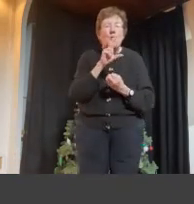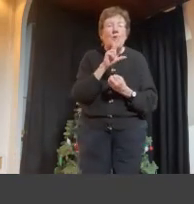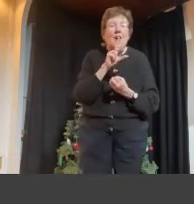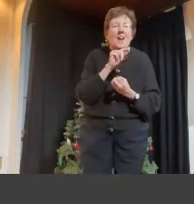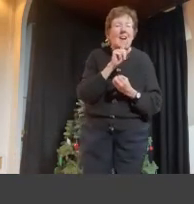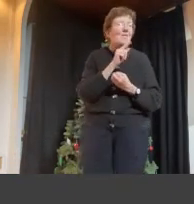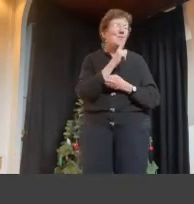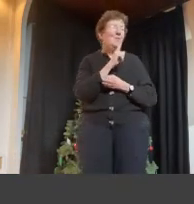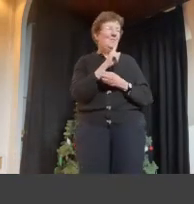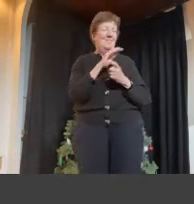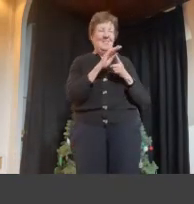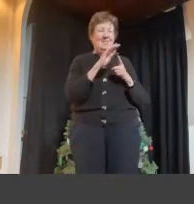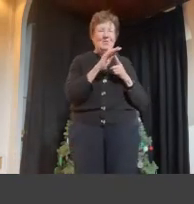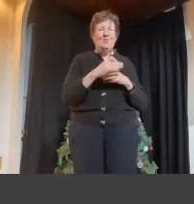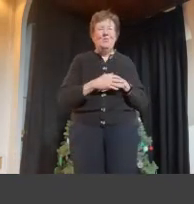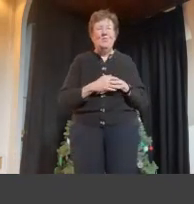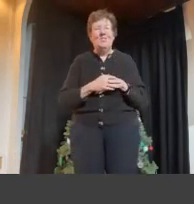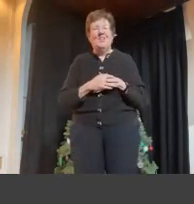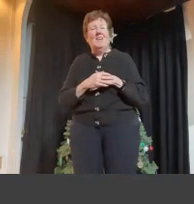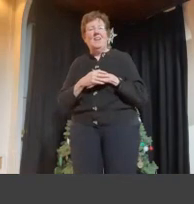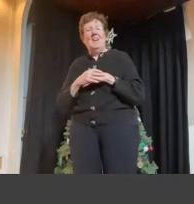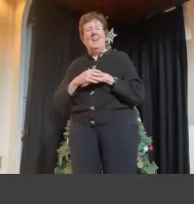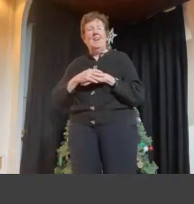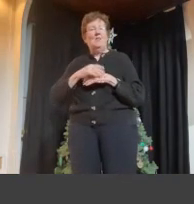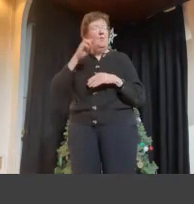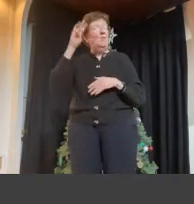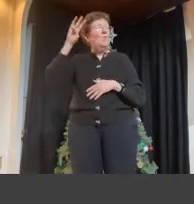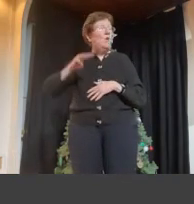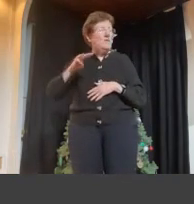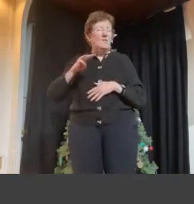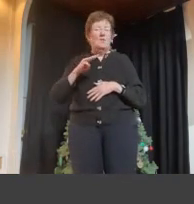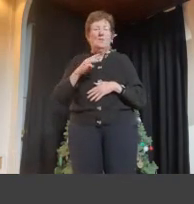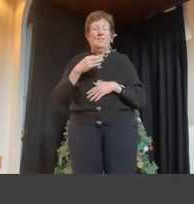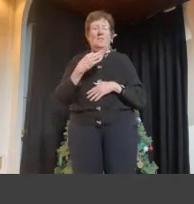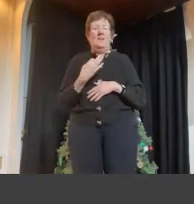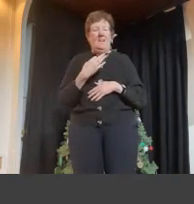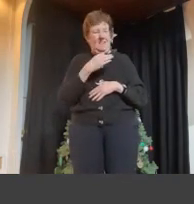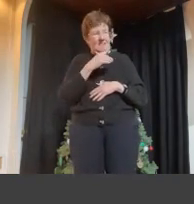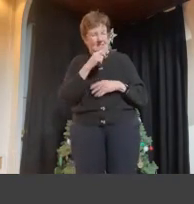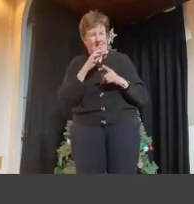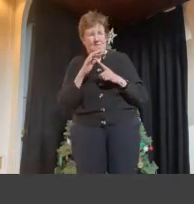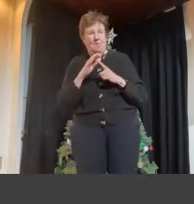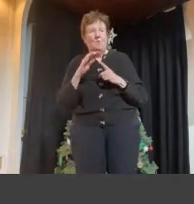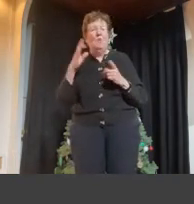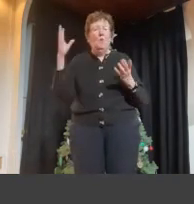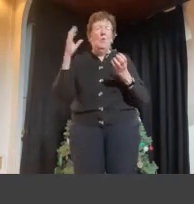total there that we had 11 people from Scotland that we interviewed, and in Wales that was